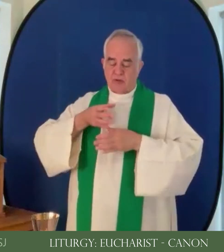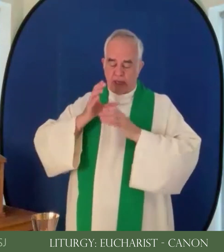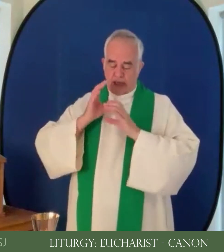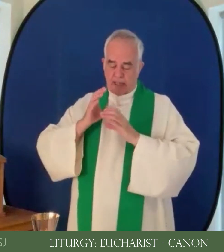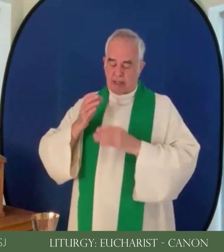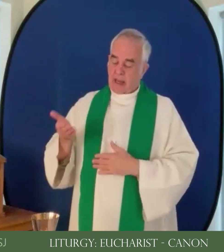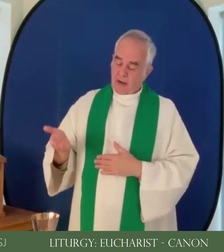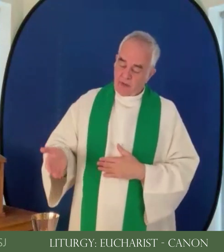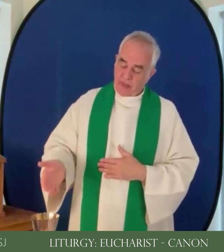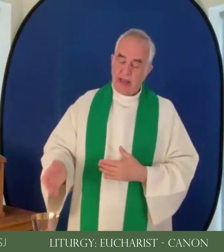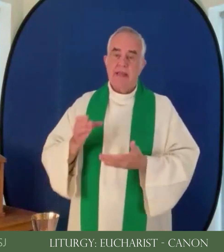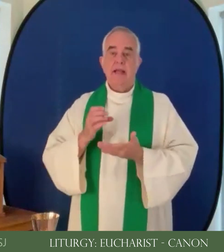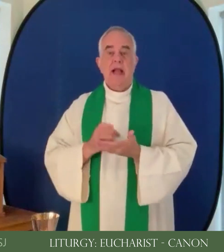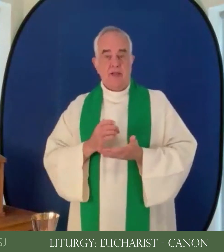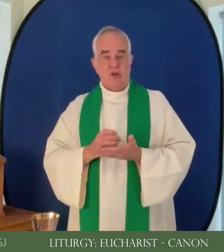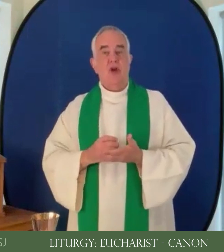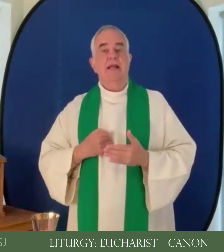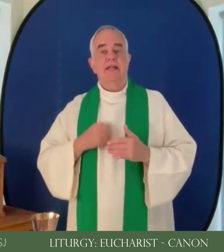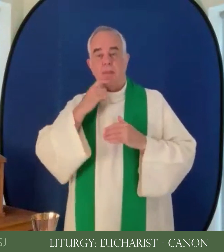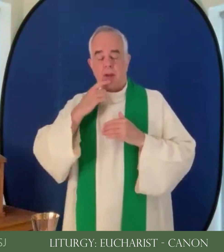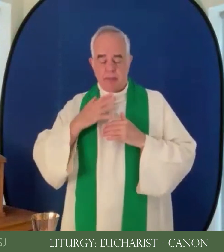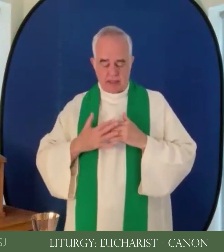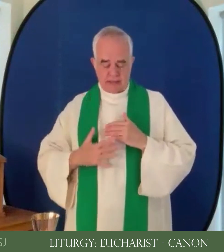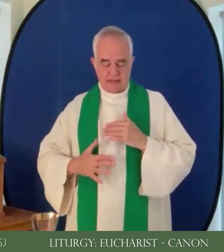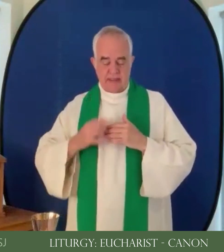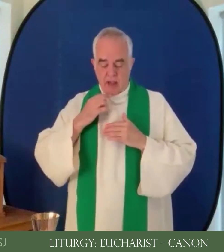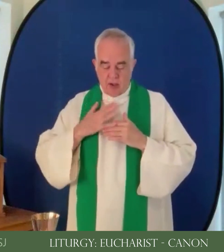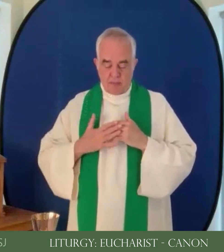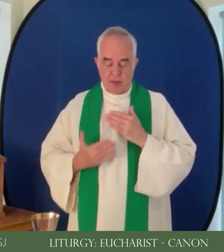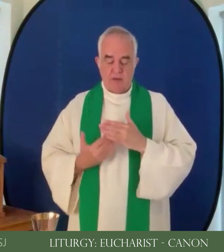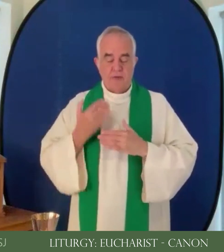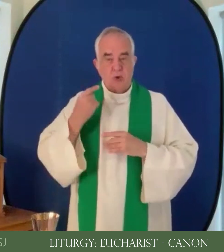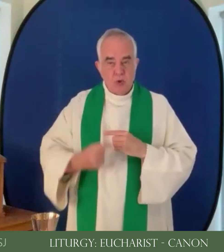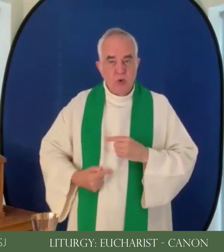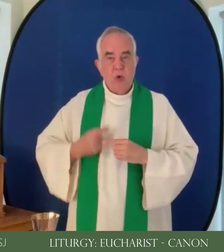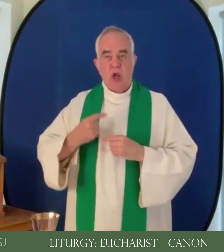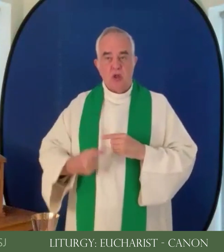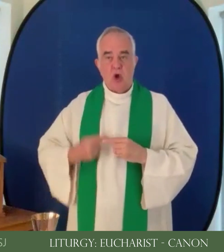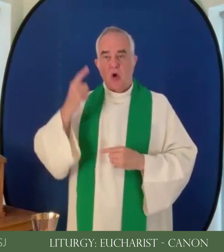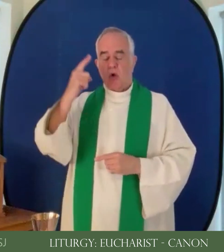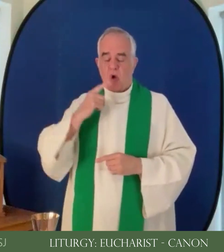drink. This is a chalice of my blood, the blood of the new eternal